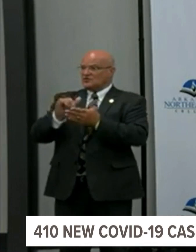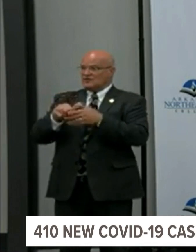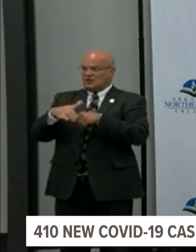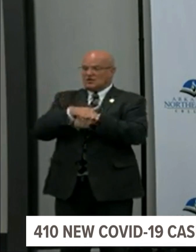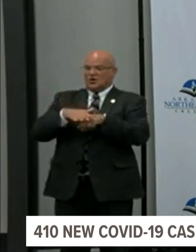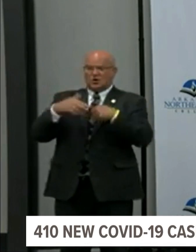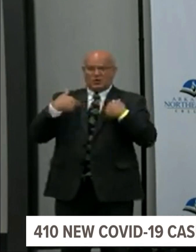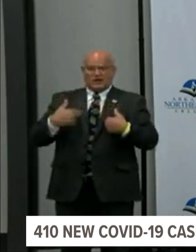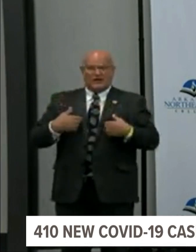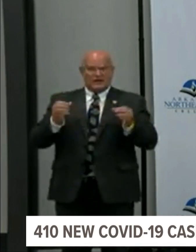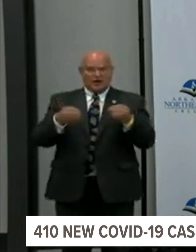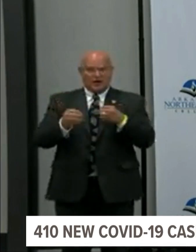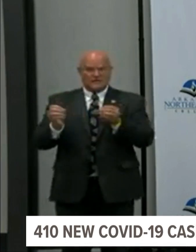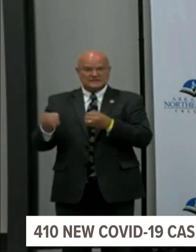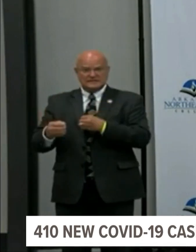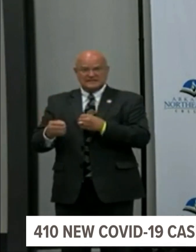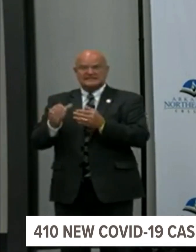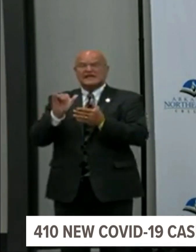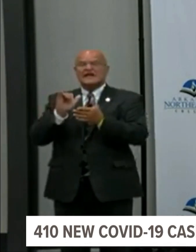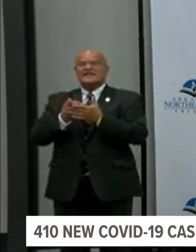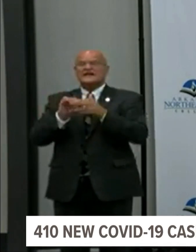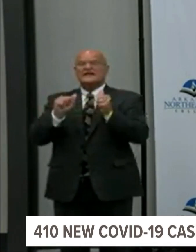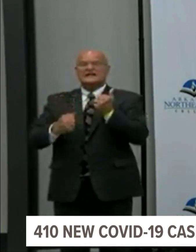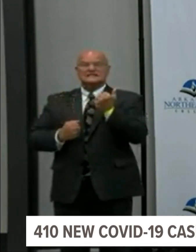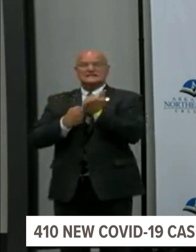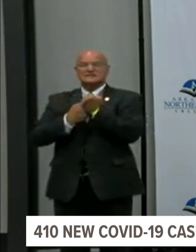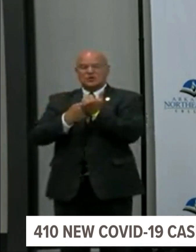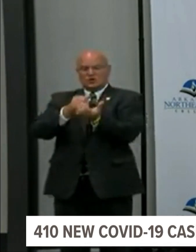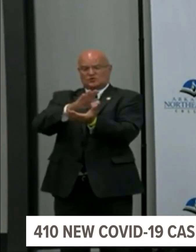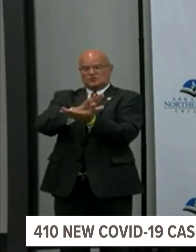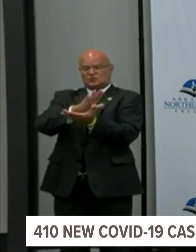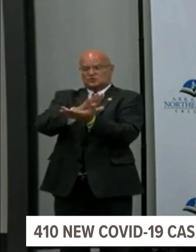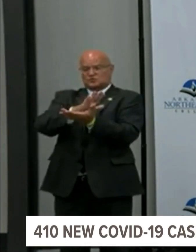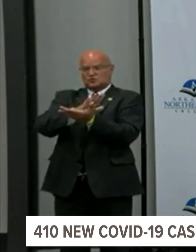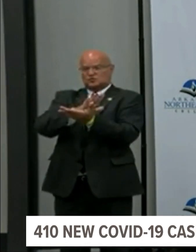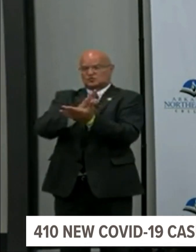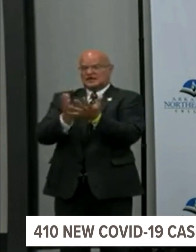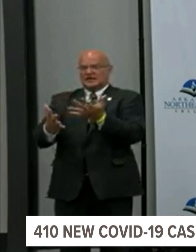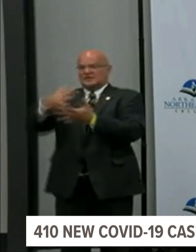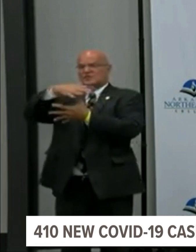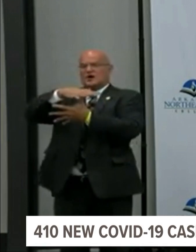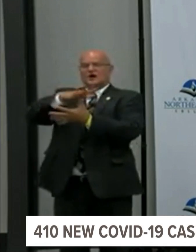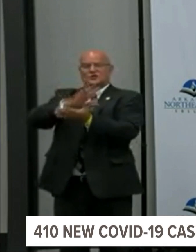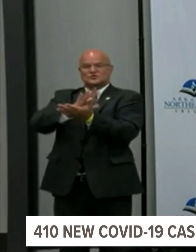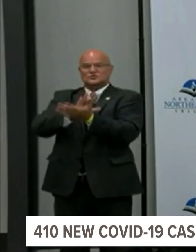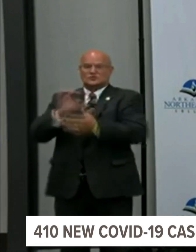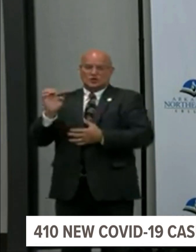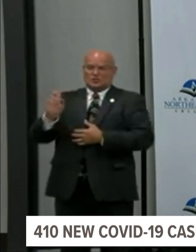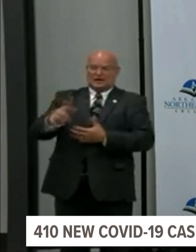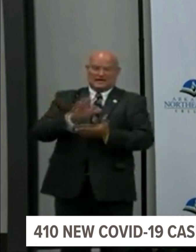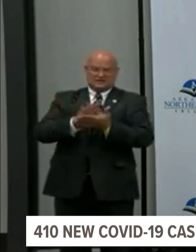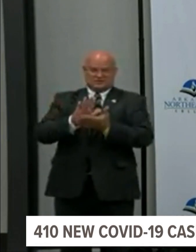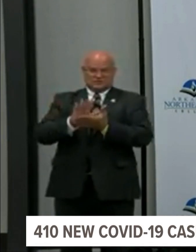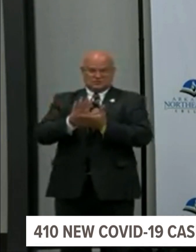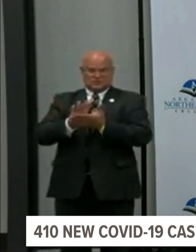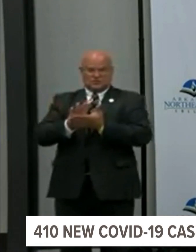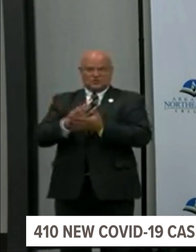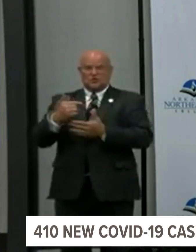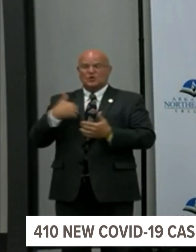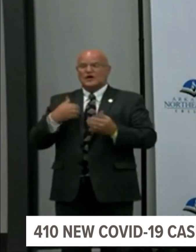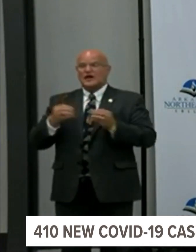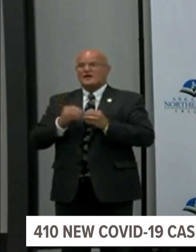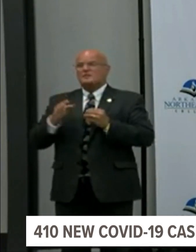local health offices that can support our schools and put a priority on them as they go back to school. We have